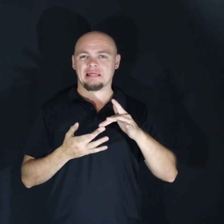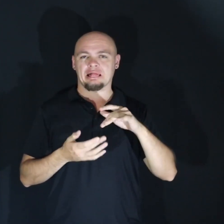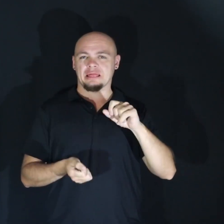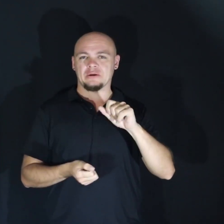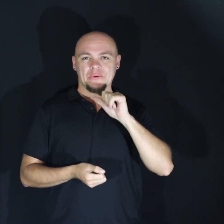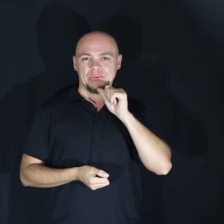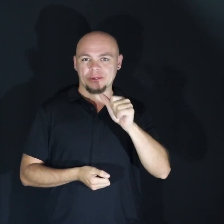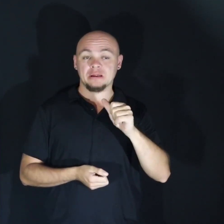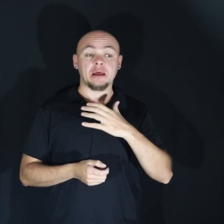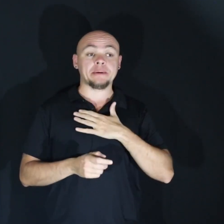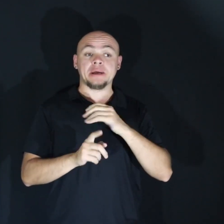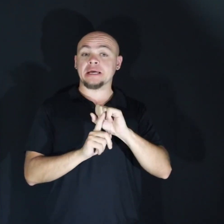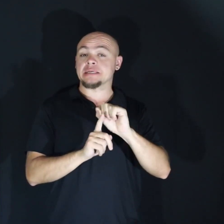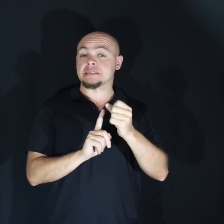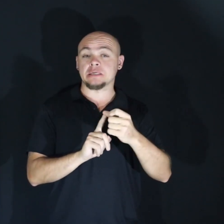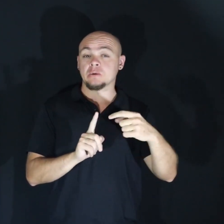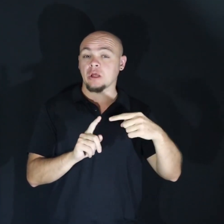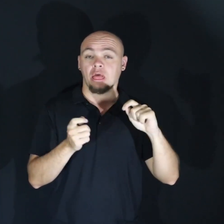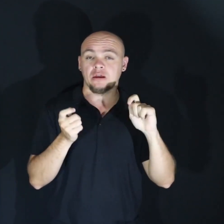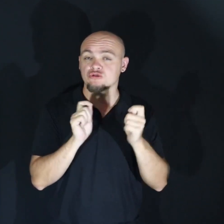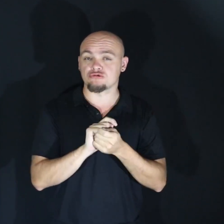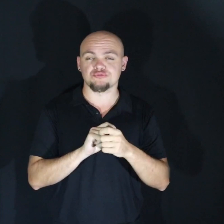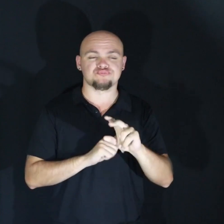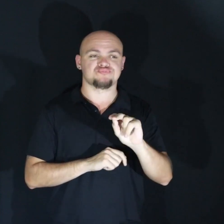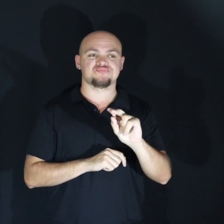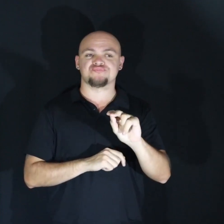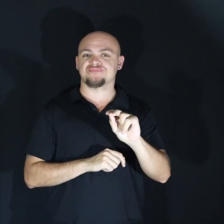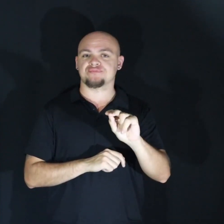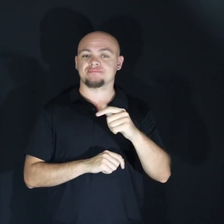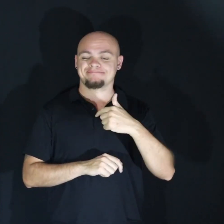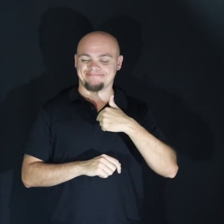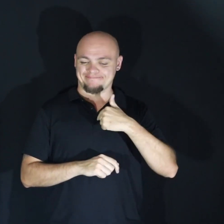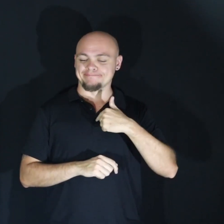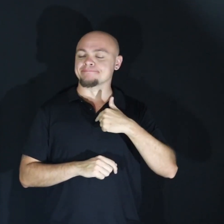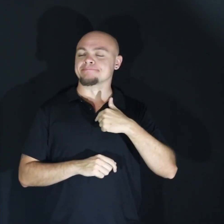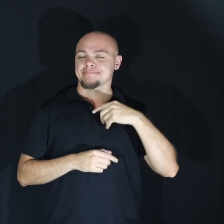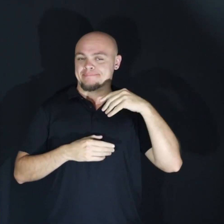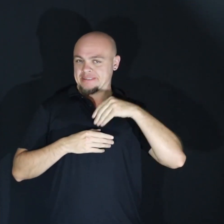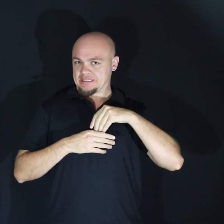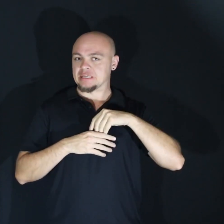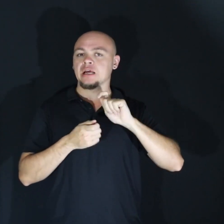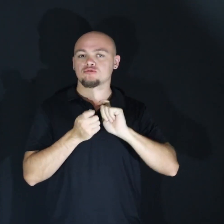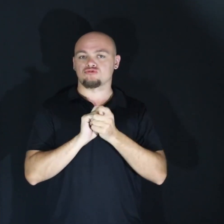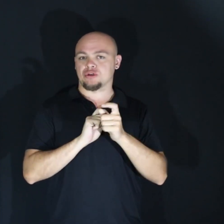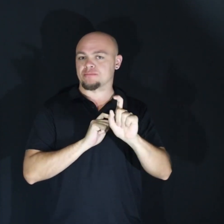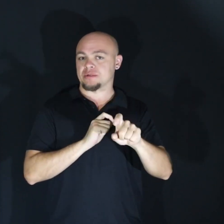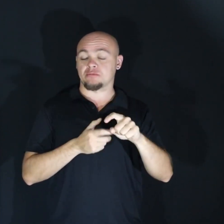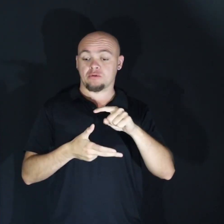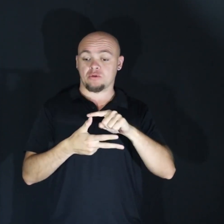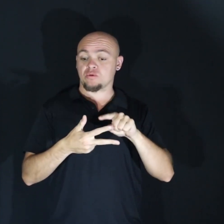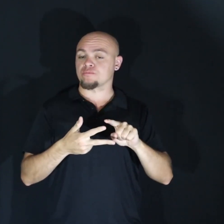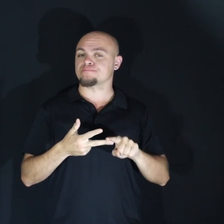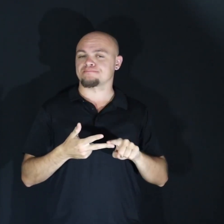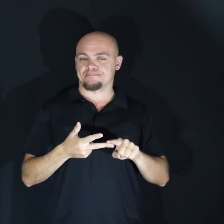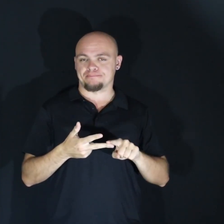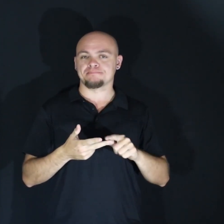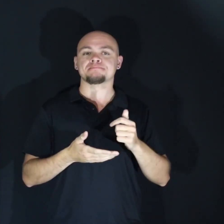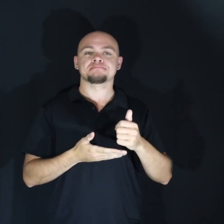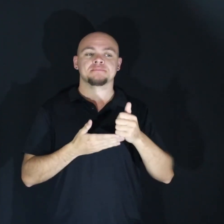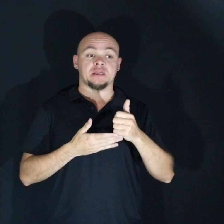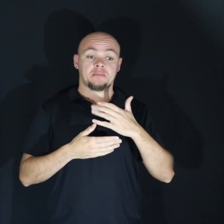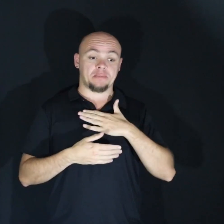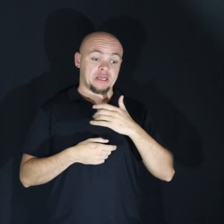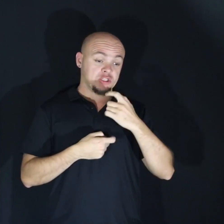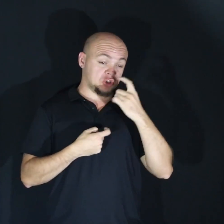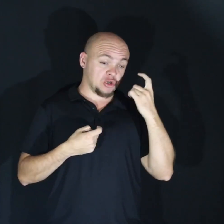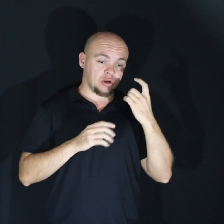my circumstances weren't changing, so I had to change. And here are 3 steps that have helped me to turn my scars